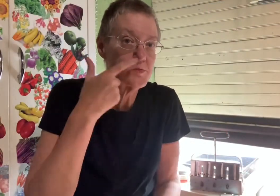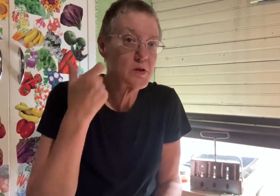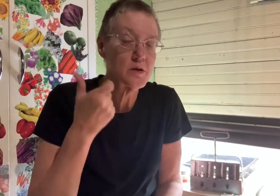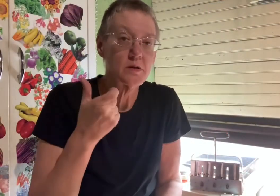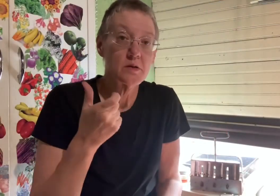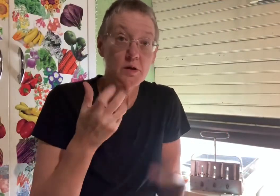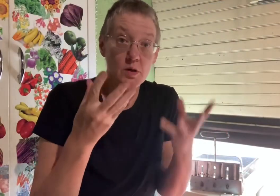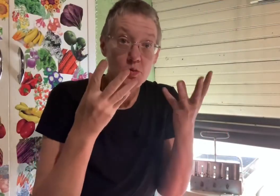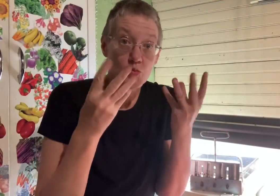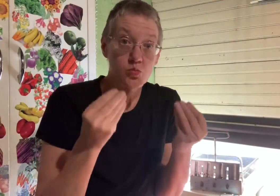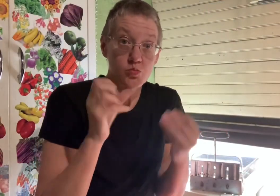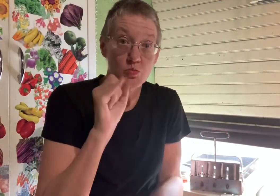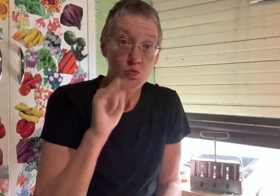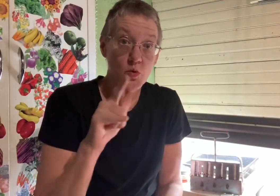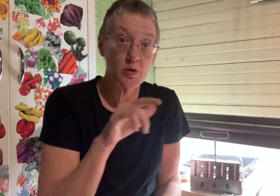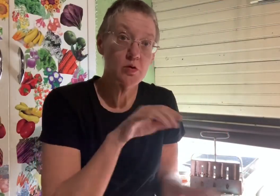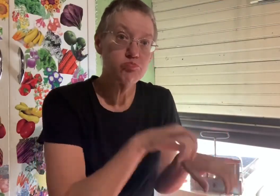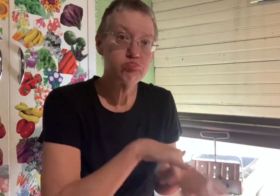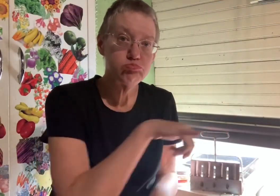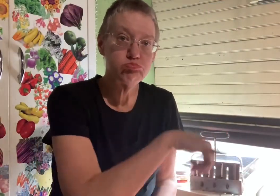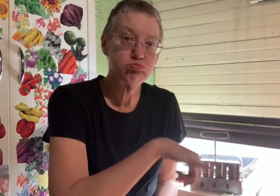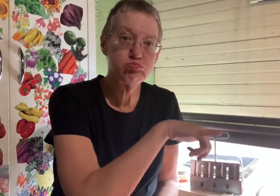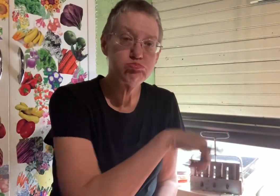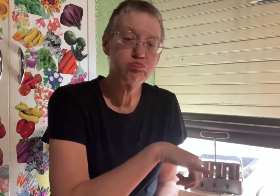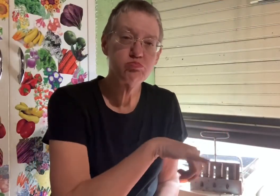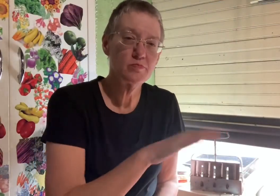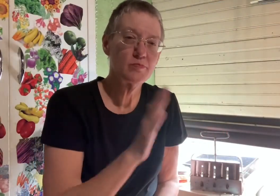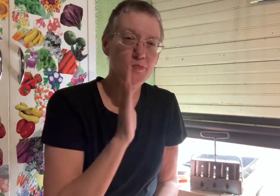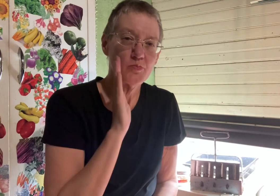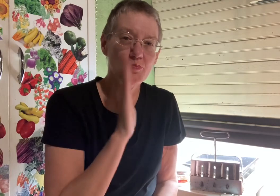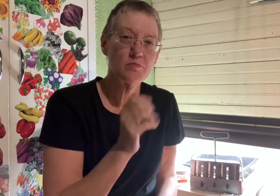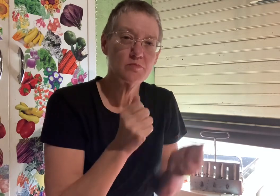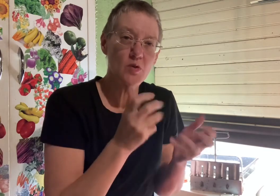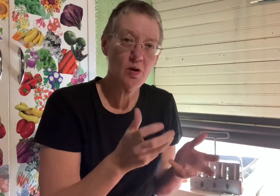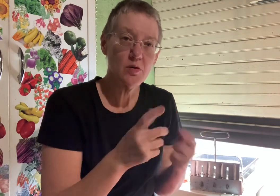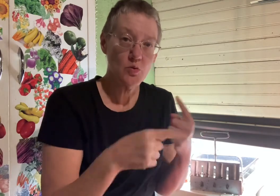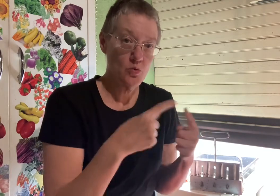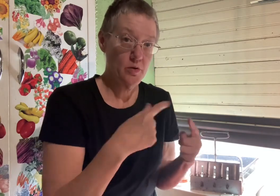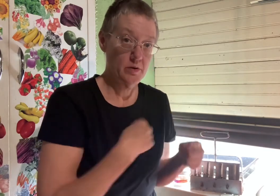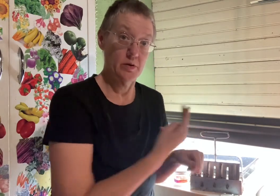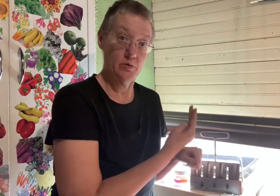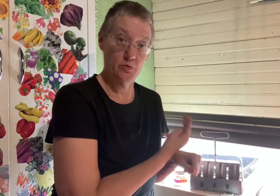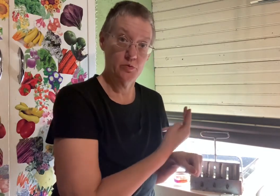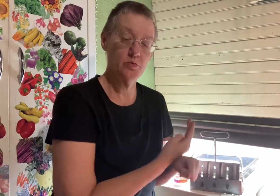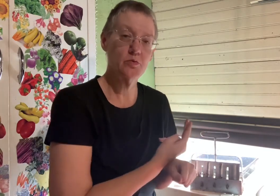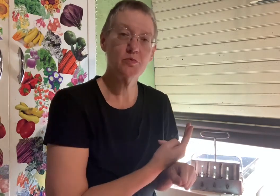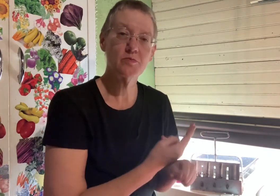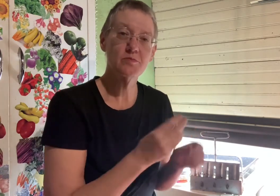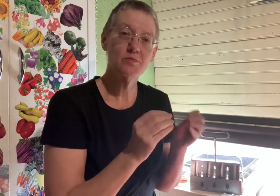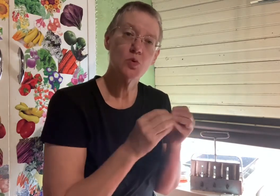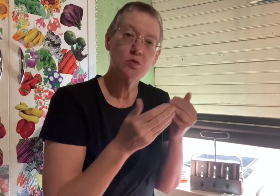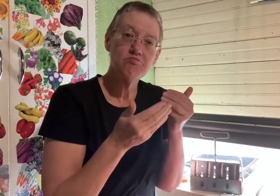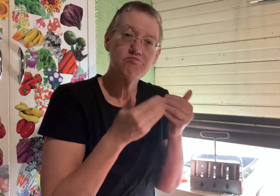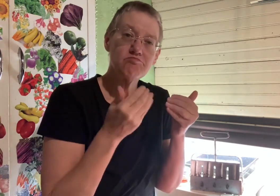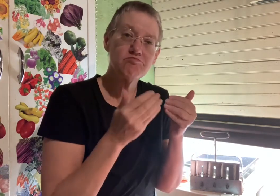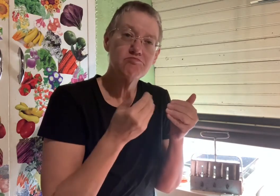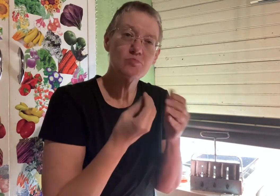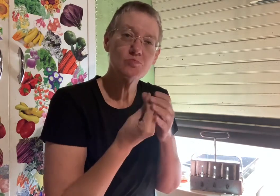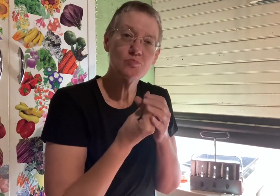I don't want to make too much, because if I leave wet soil in the bucket, then I use it later, it's more